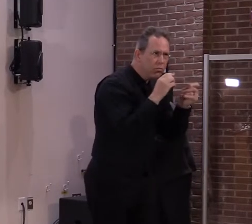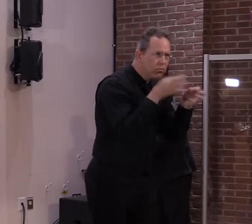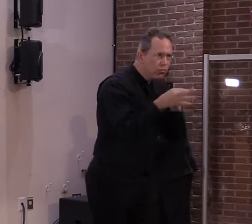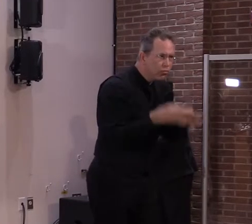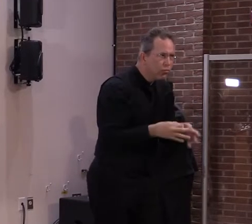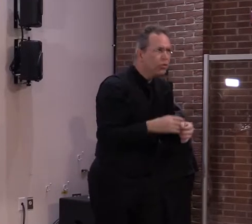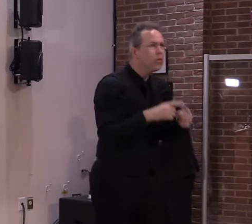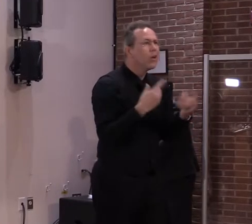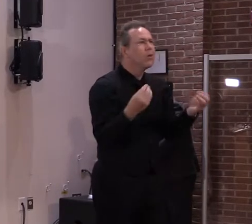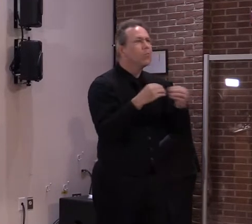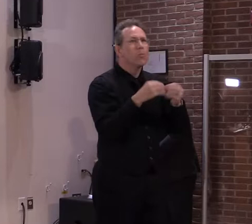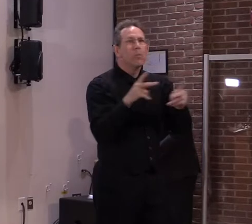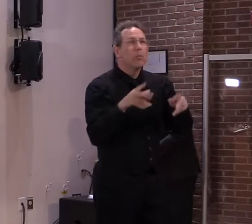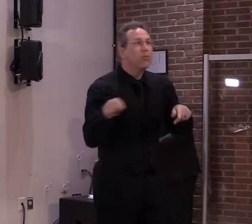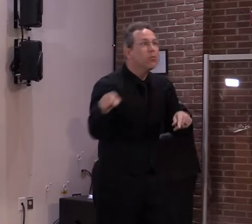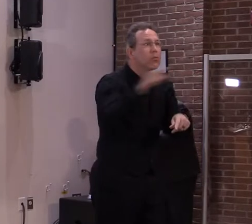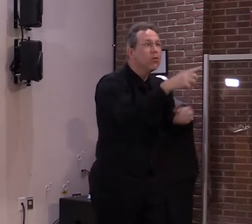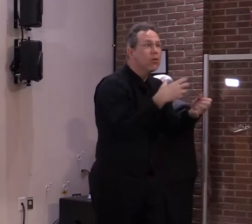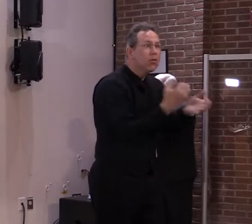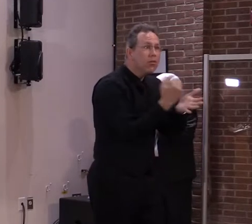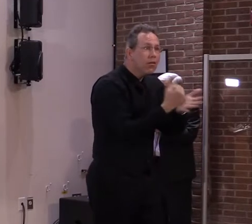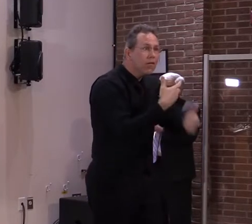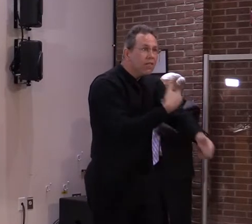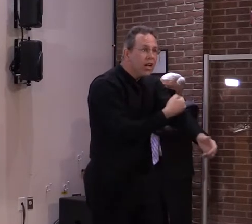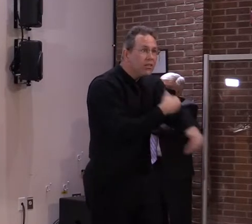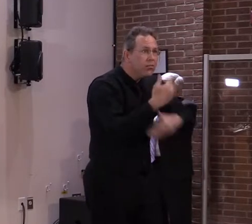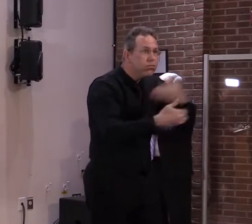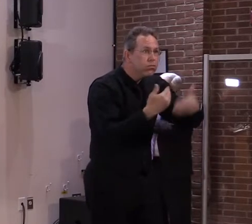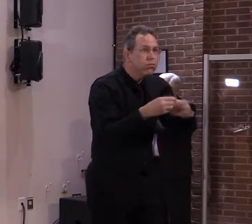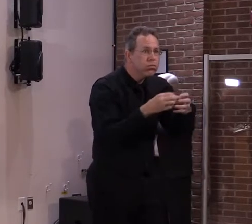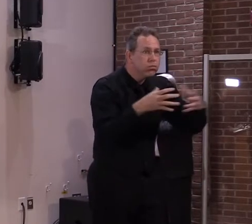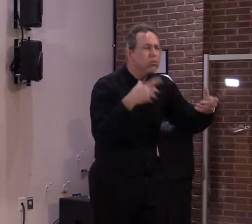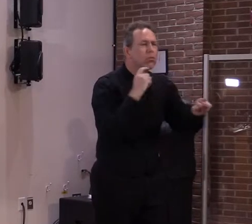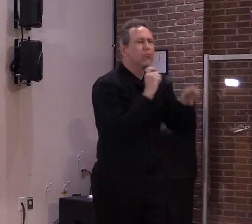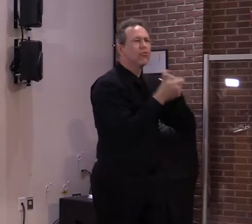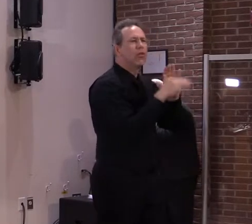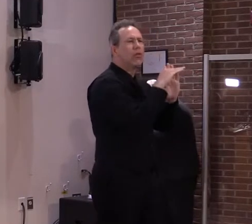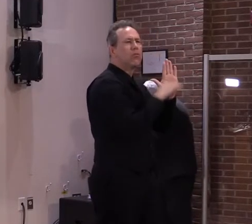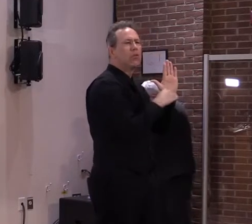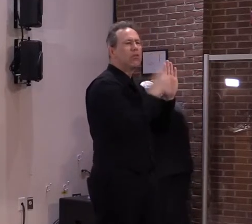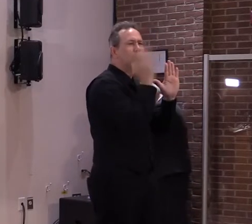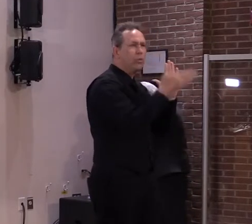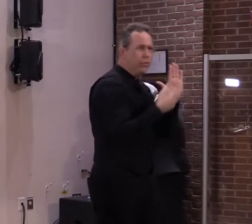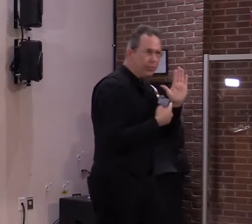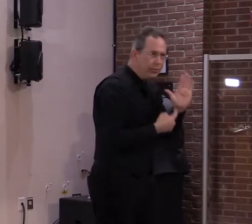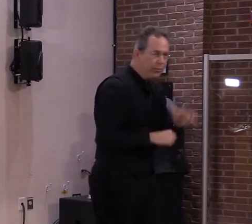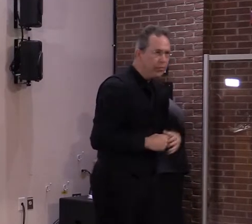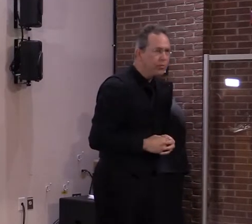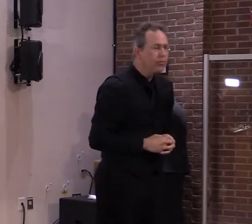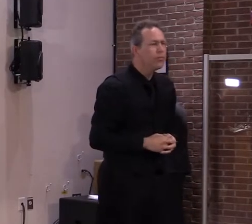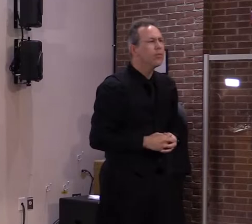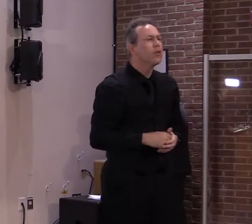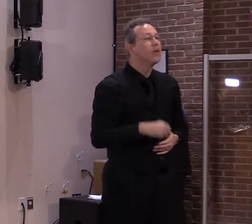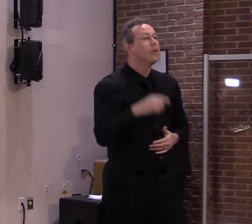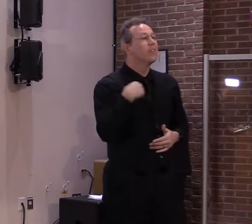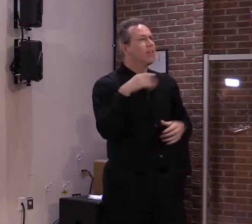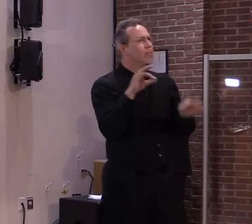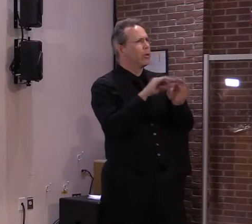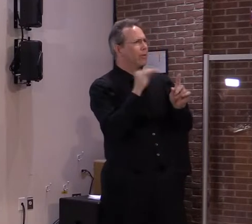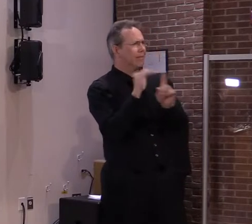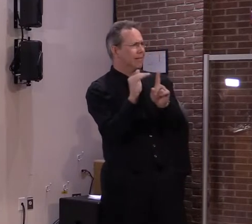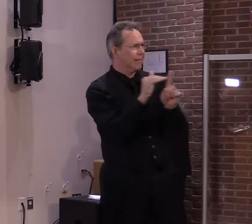Now, it's important to note, unlike last year when we began reopening the economy, we now have